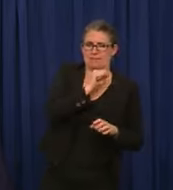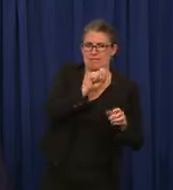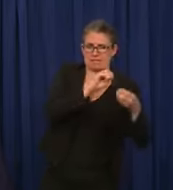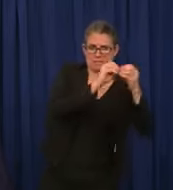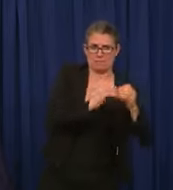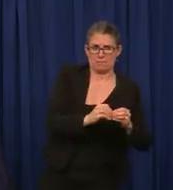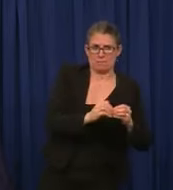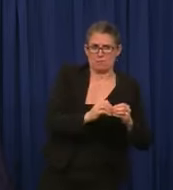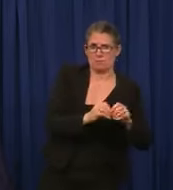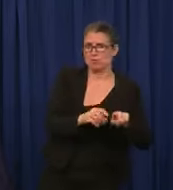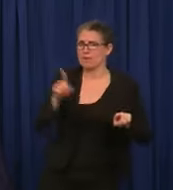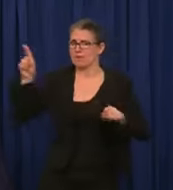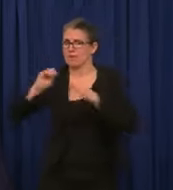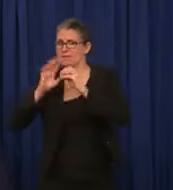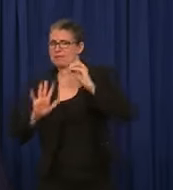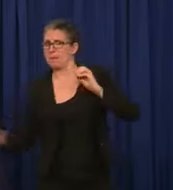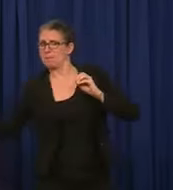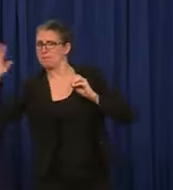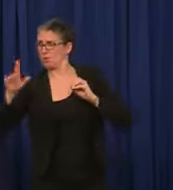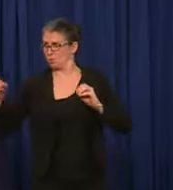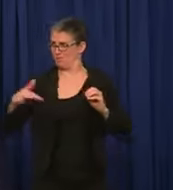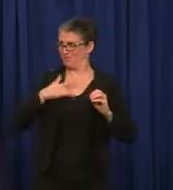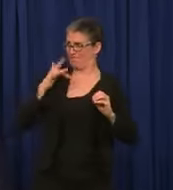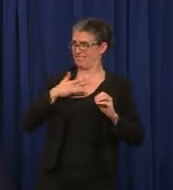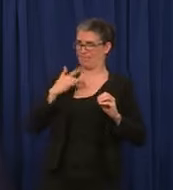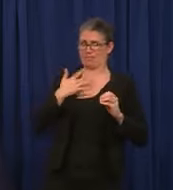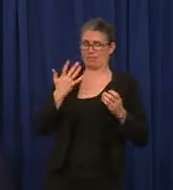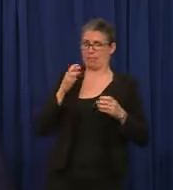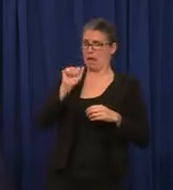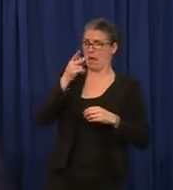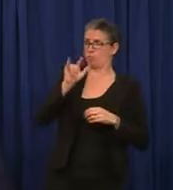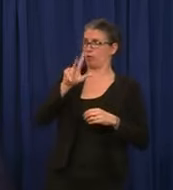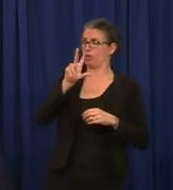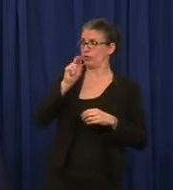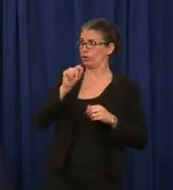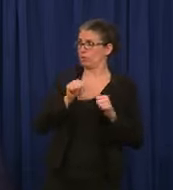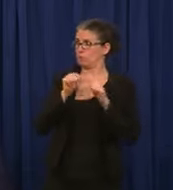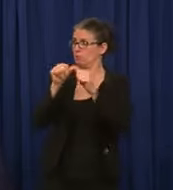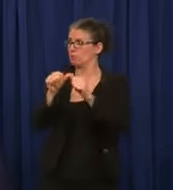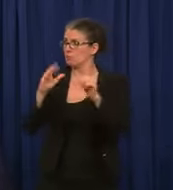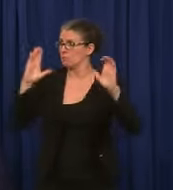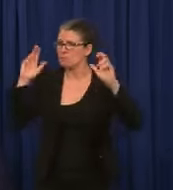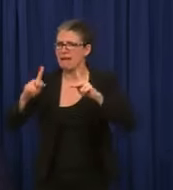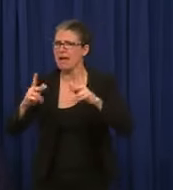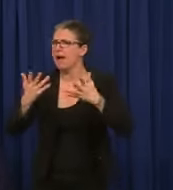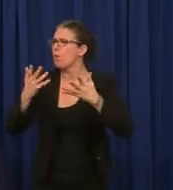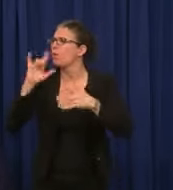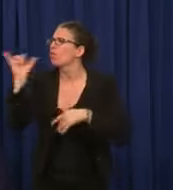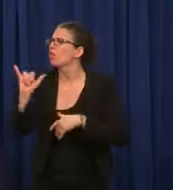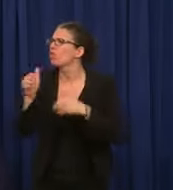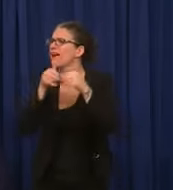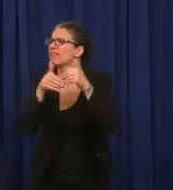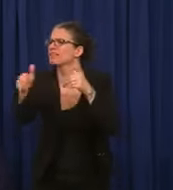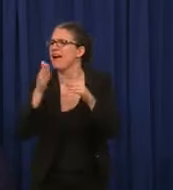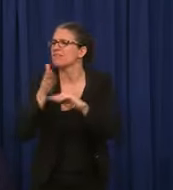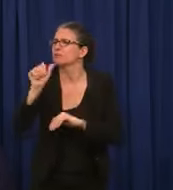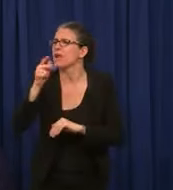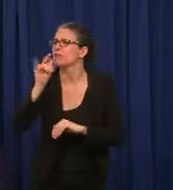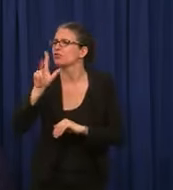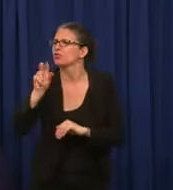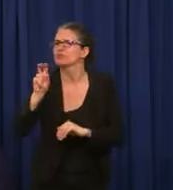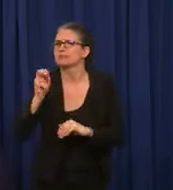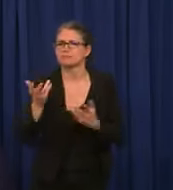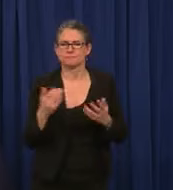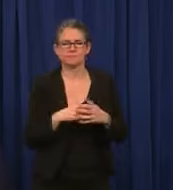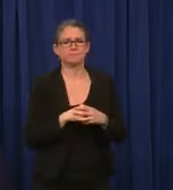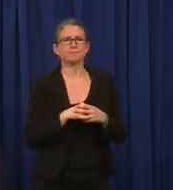the executive order, presumably the one to keep safe and healthy at home, may be needed after April 30th.